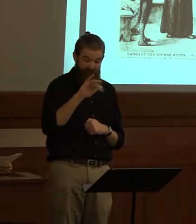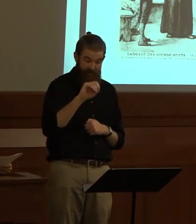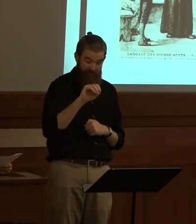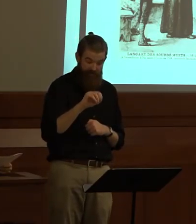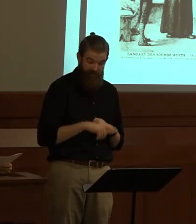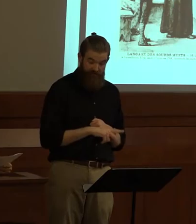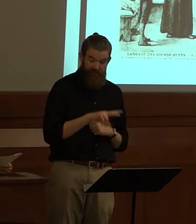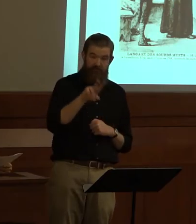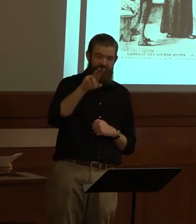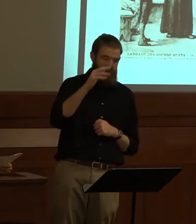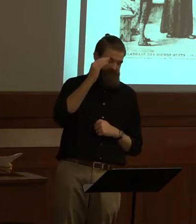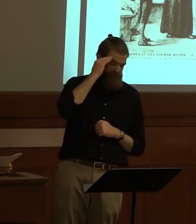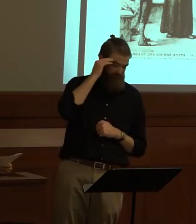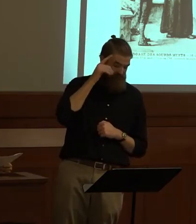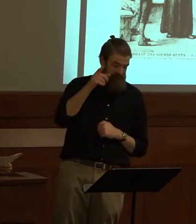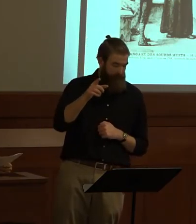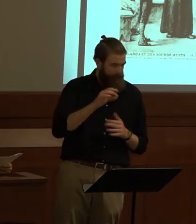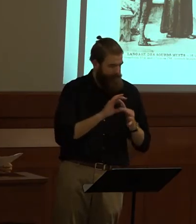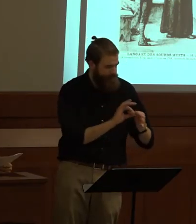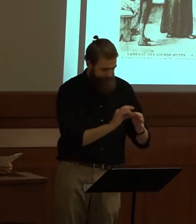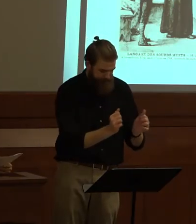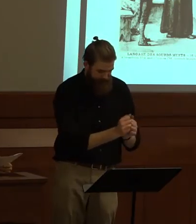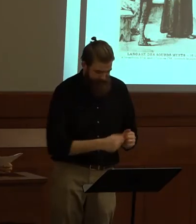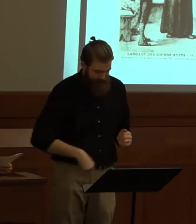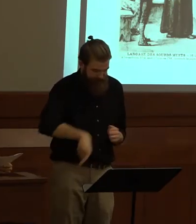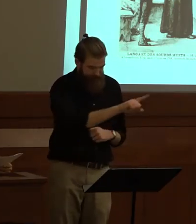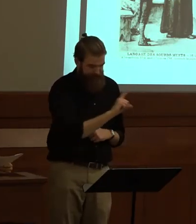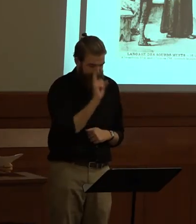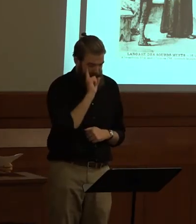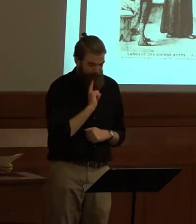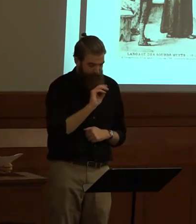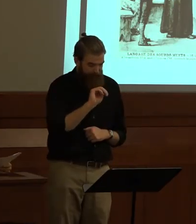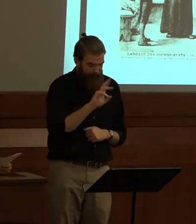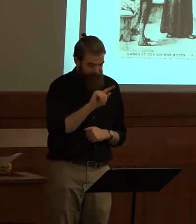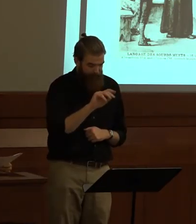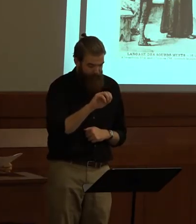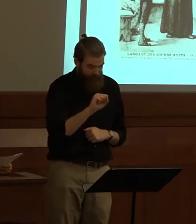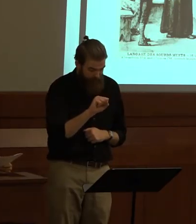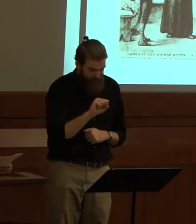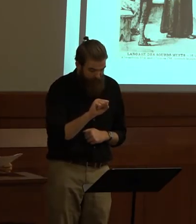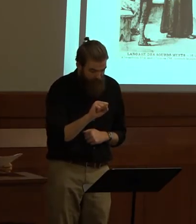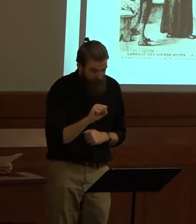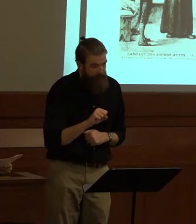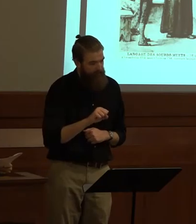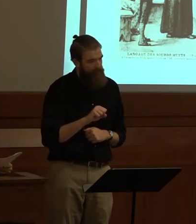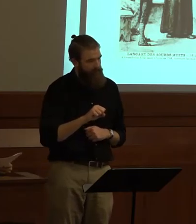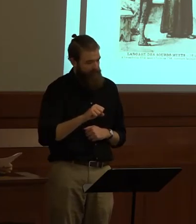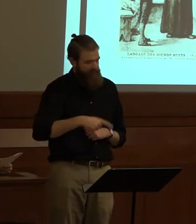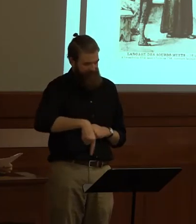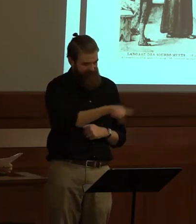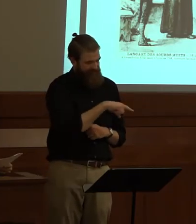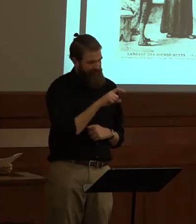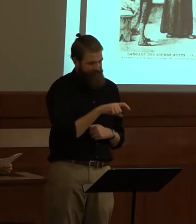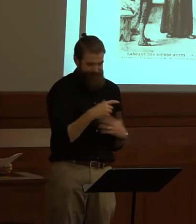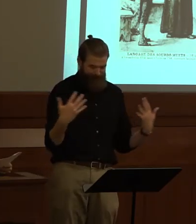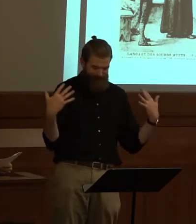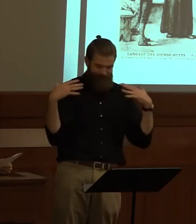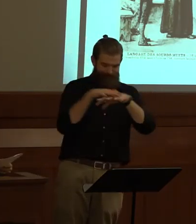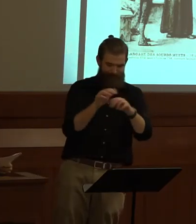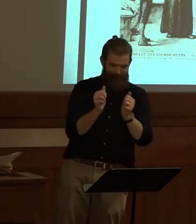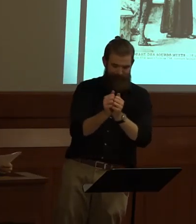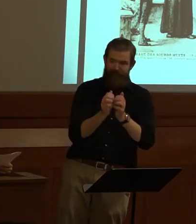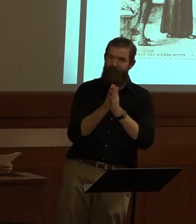the needs of the deaf mutes. They needed to be accepted in society, to overcome the sense of rejection, to be at